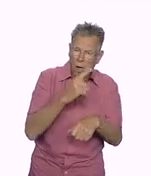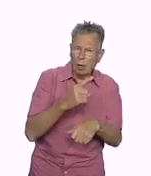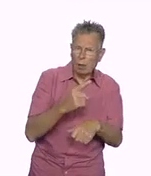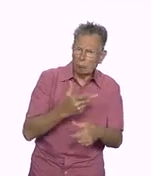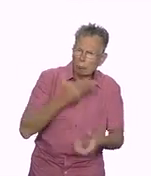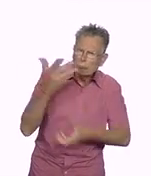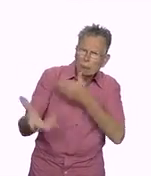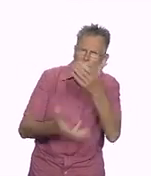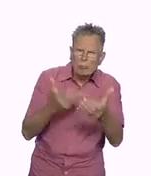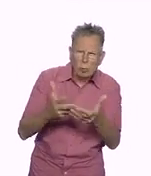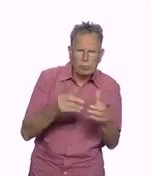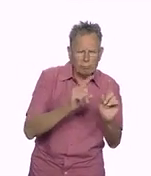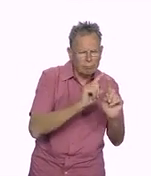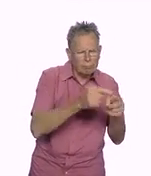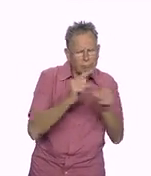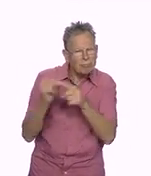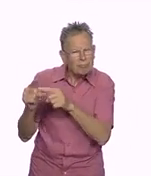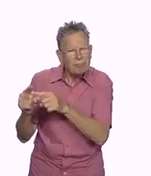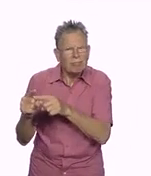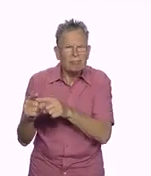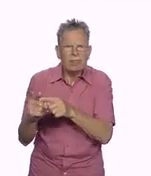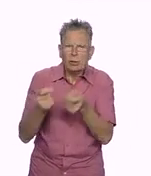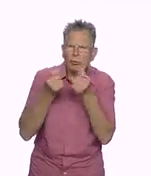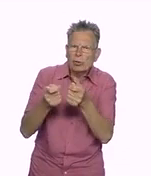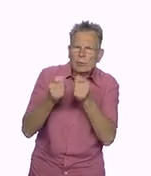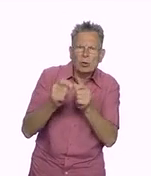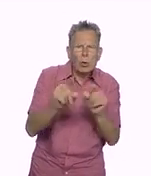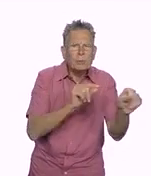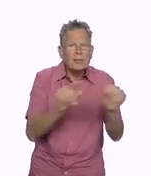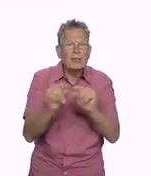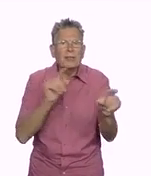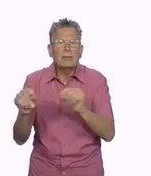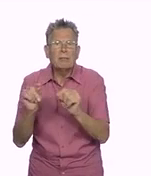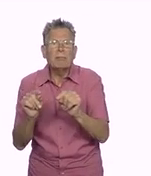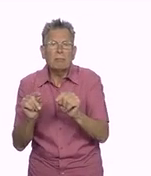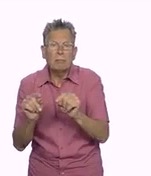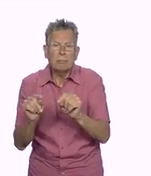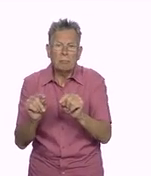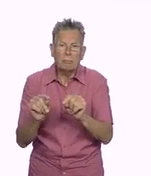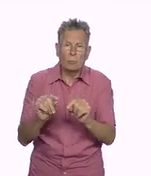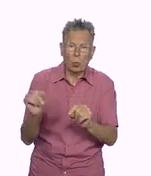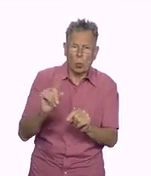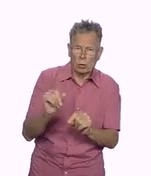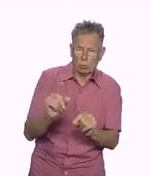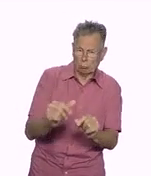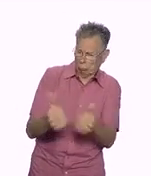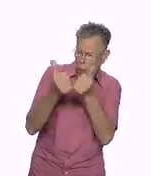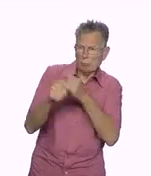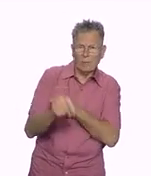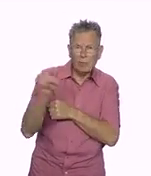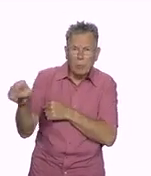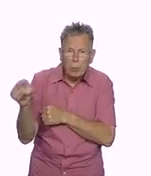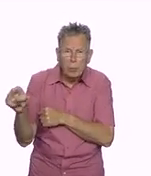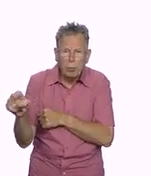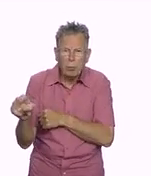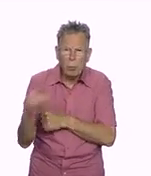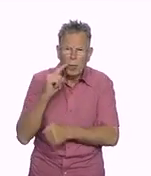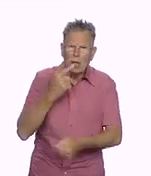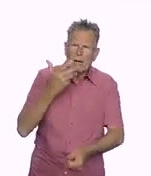Doctors will tell you about treatment options that will work for you, or will explain if there is not a treatment available.